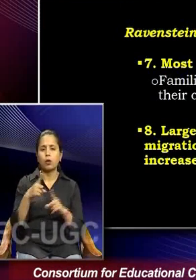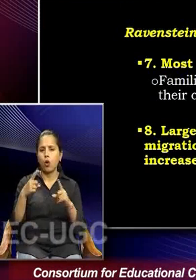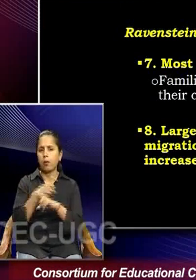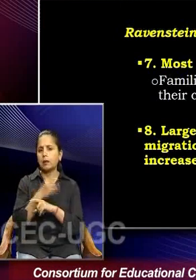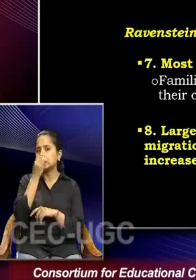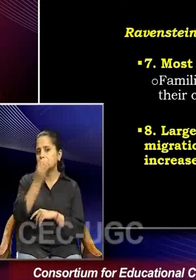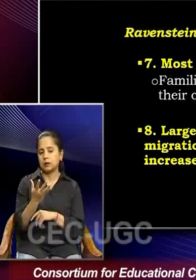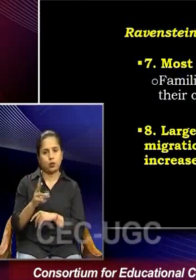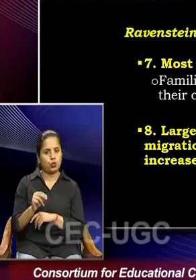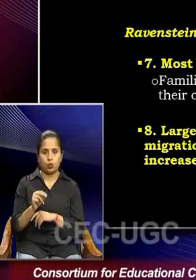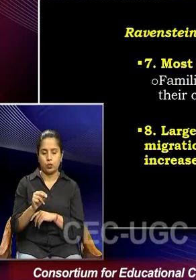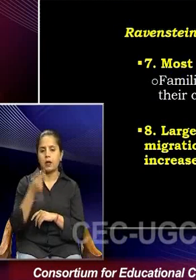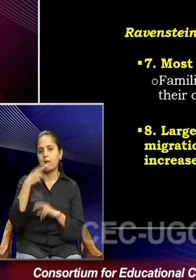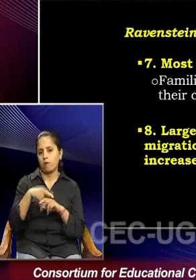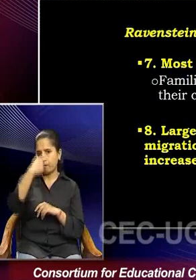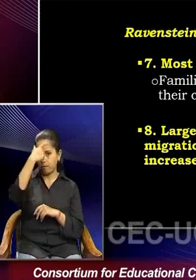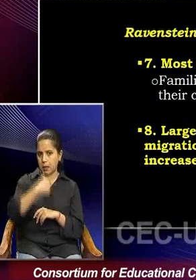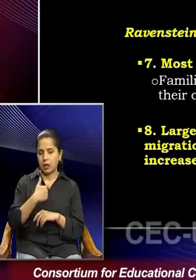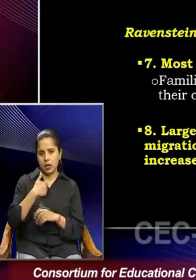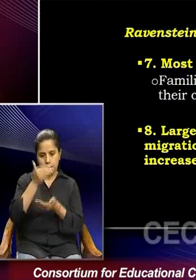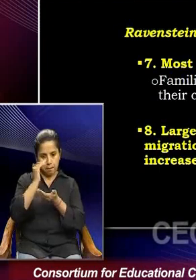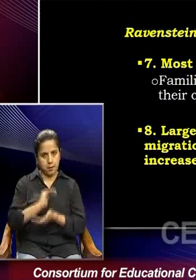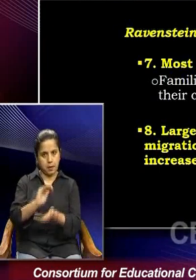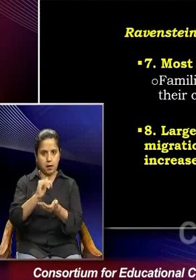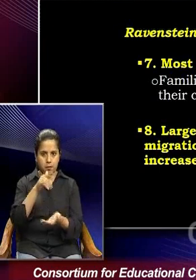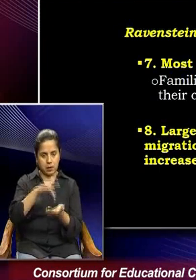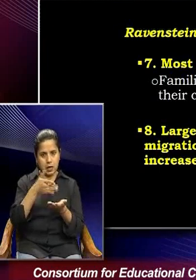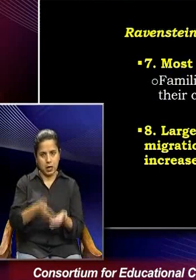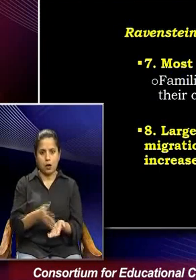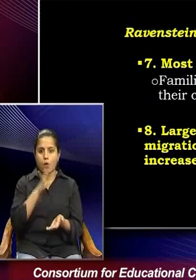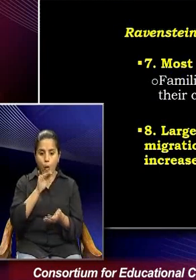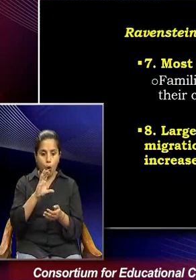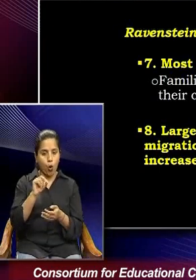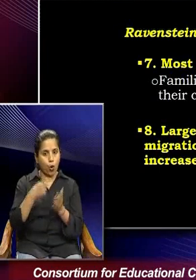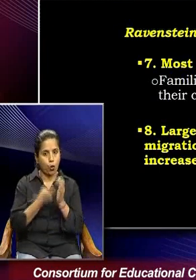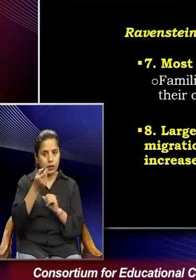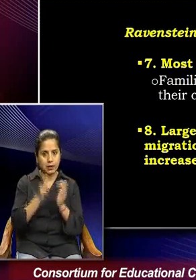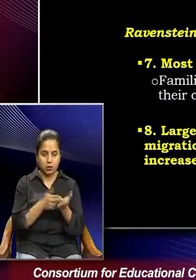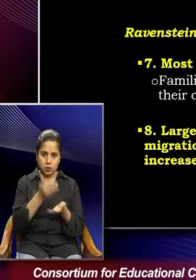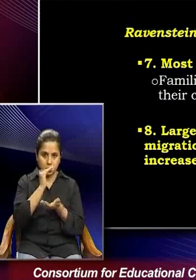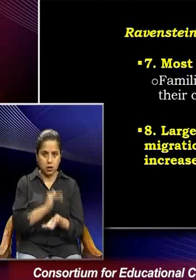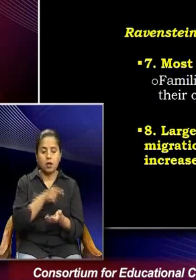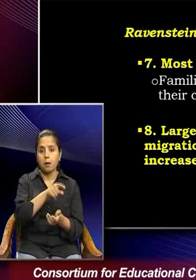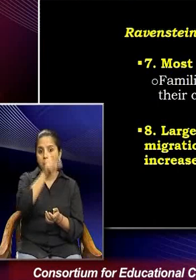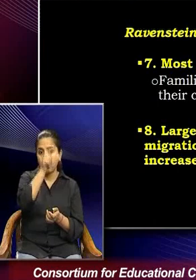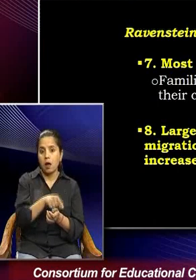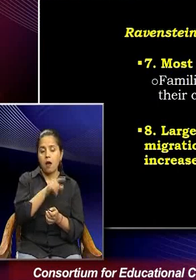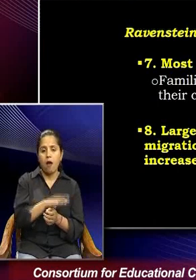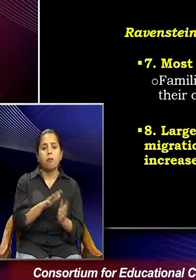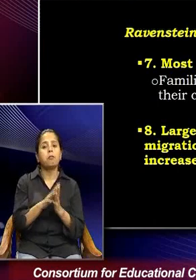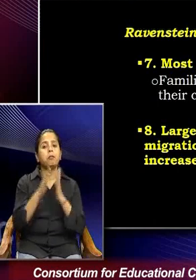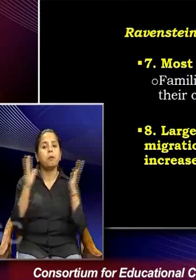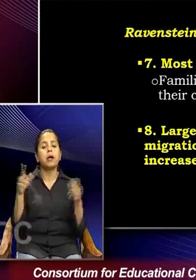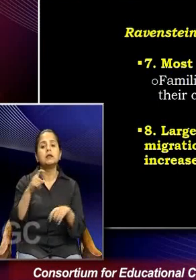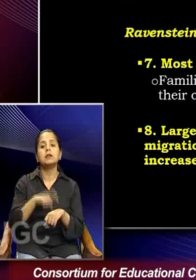decision. If a person is born at a place of origin, he or she has large